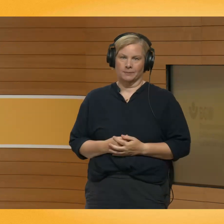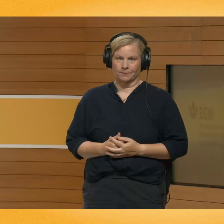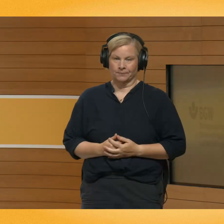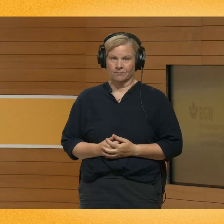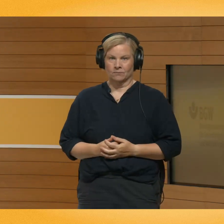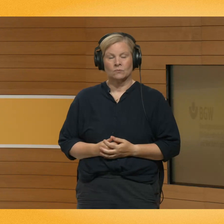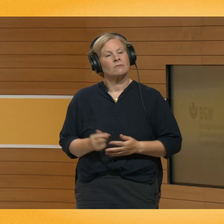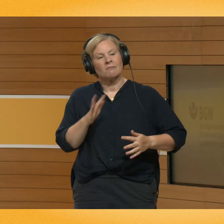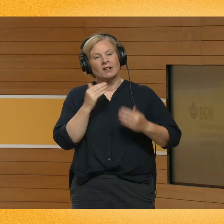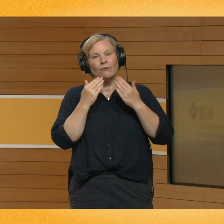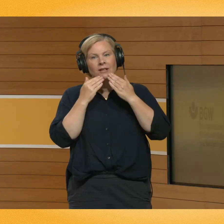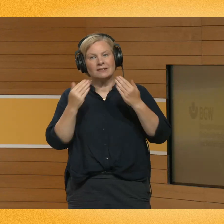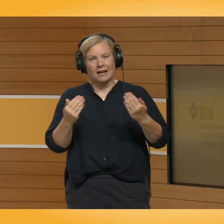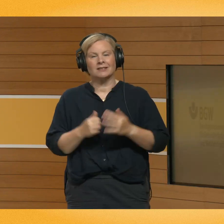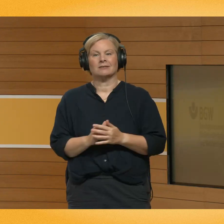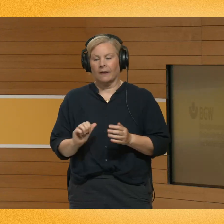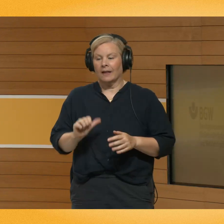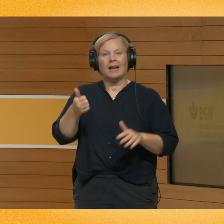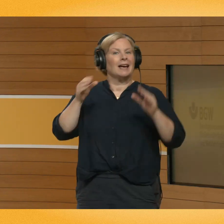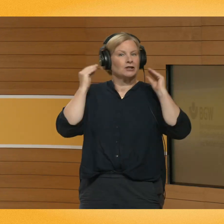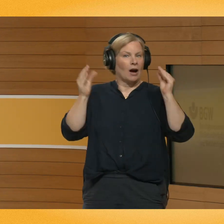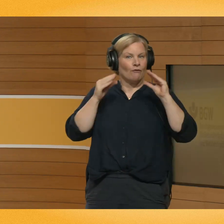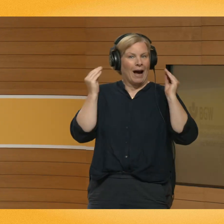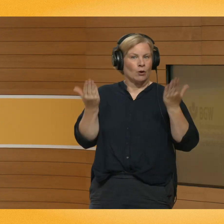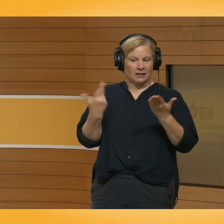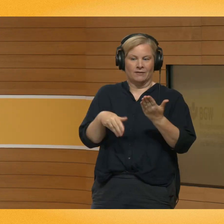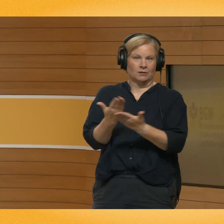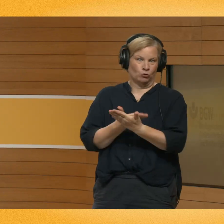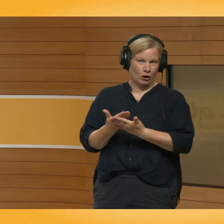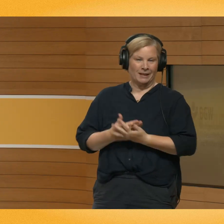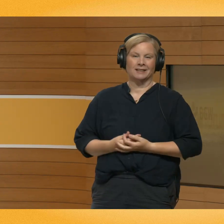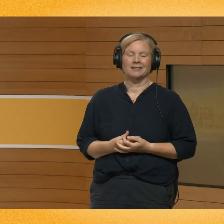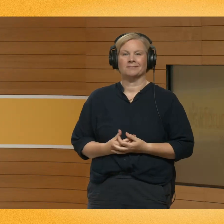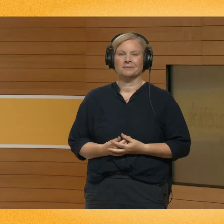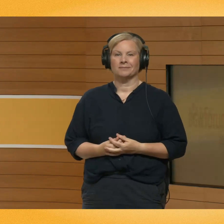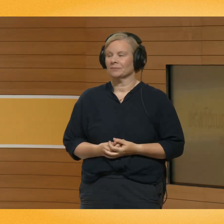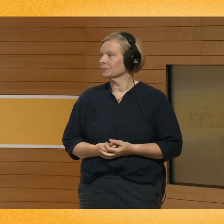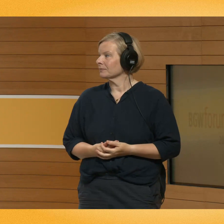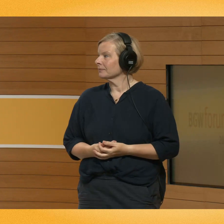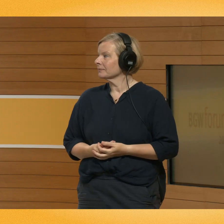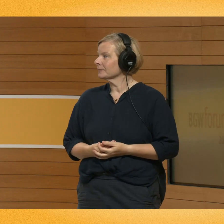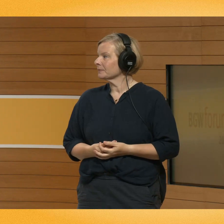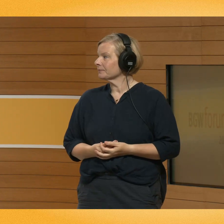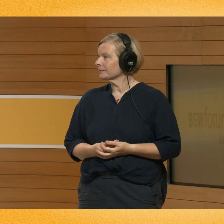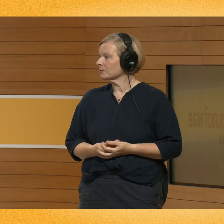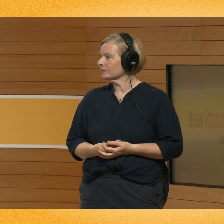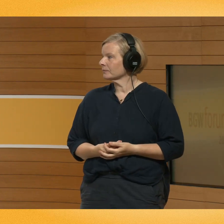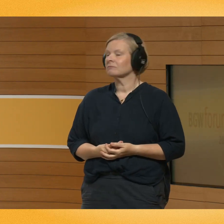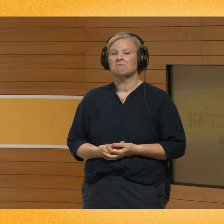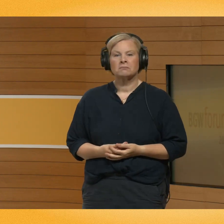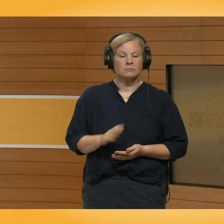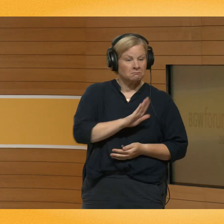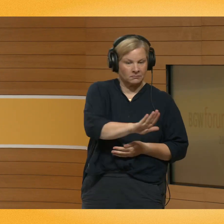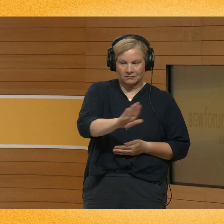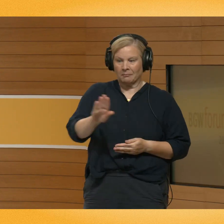first experiences in general, like on the project, how you started off in your hospitals.